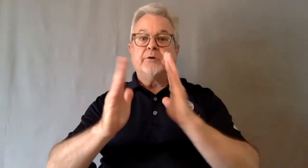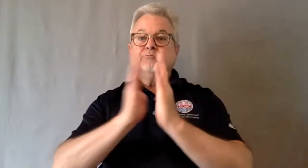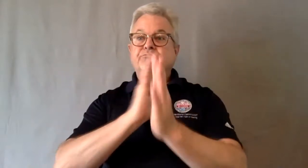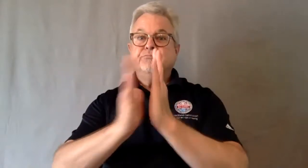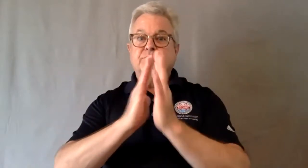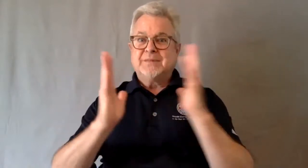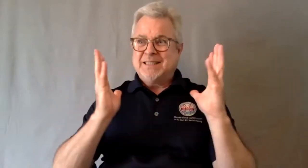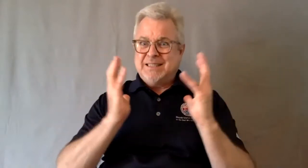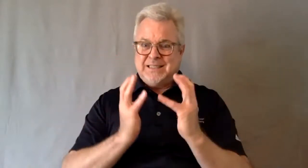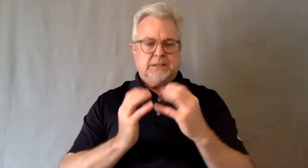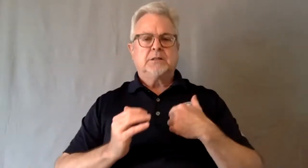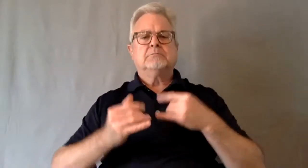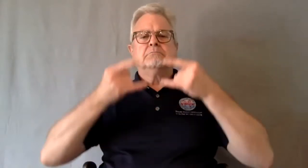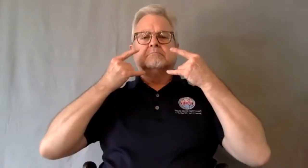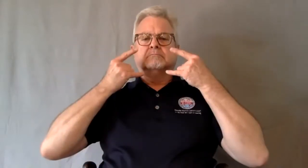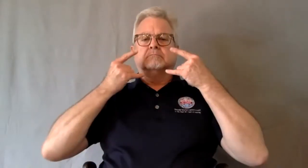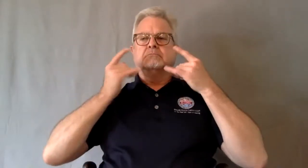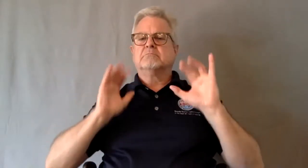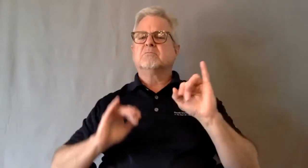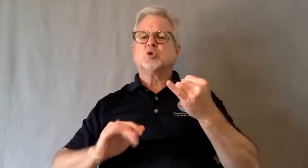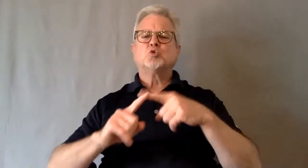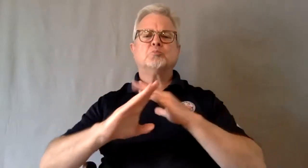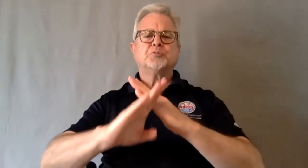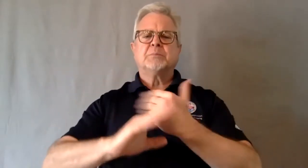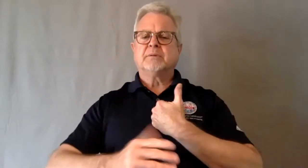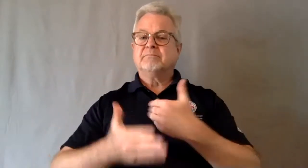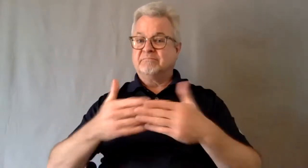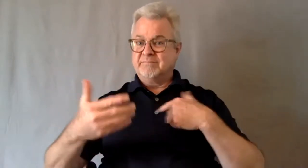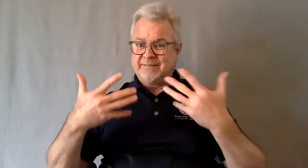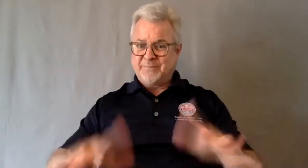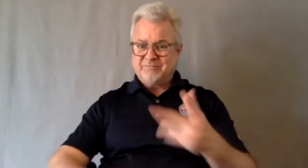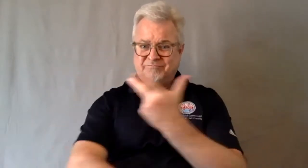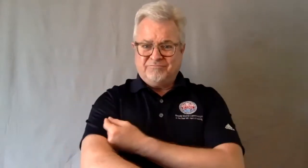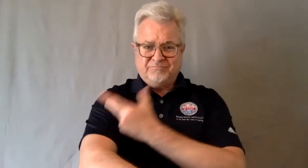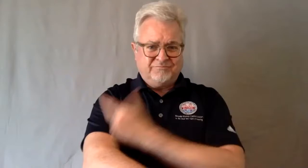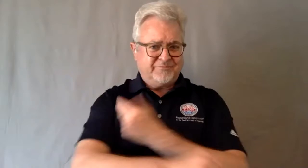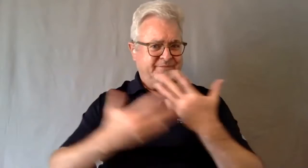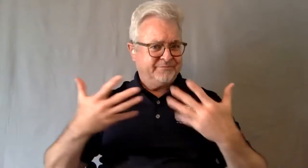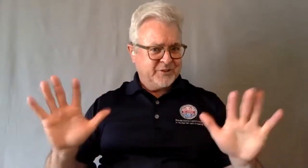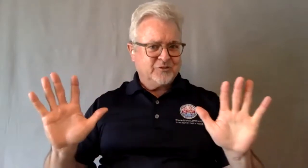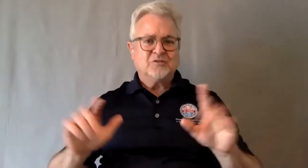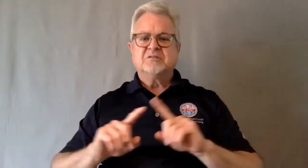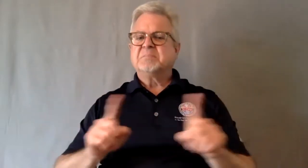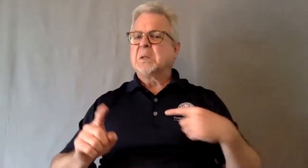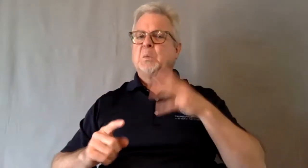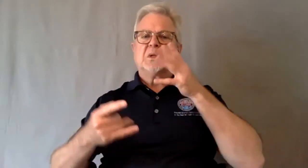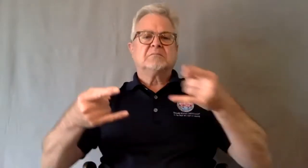overcrowded, or if you're in a downtown area of the city and it begins to get a little crowded. I've been